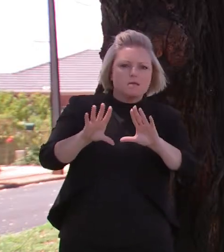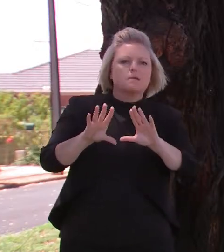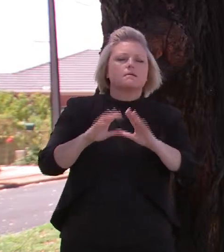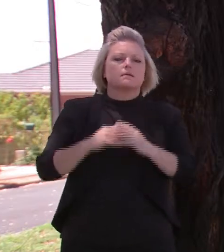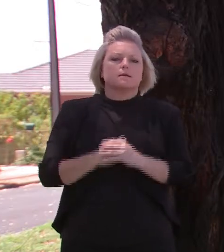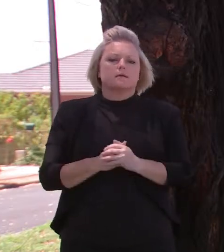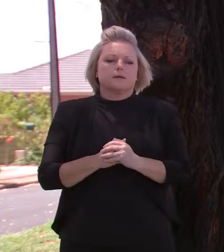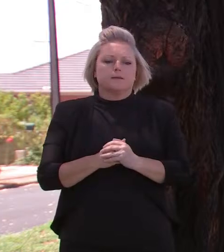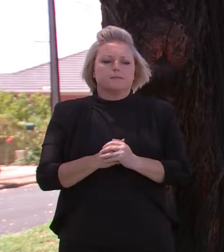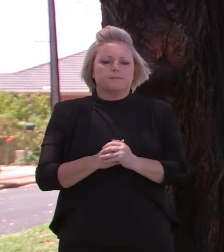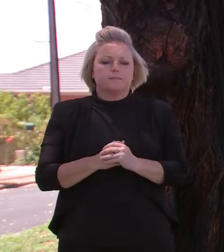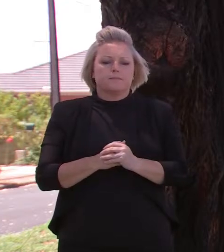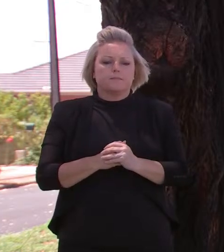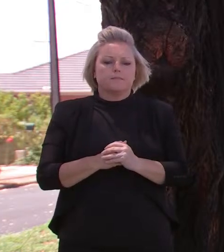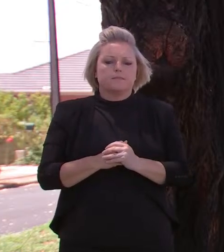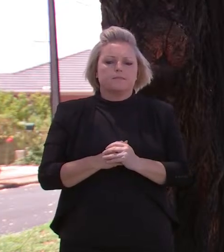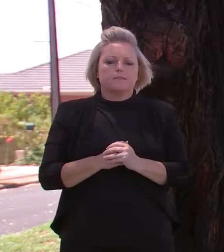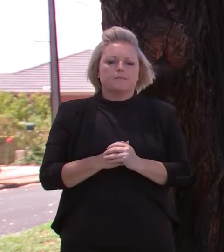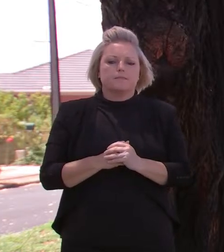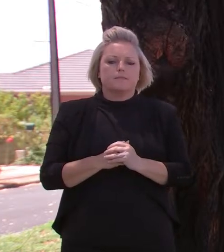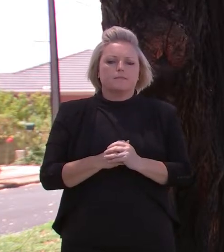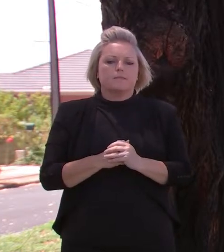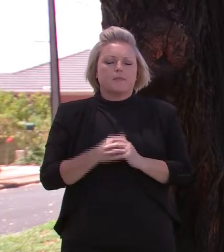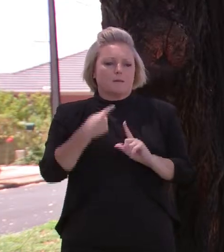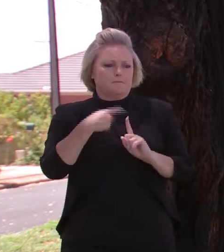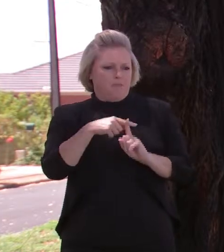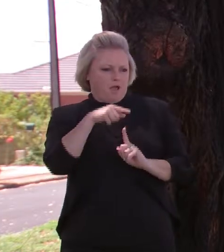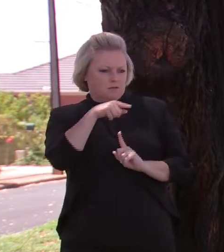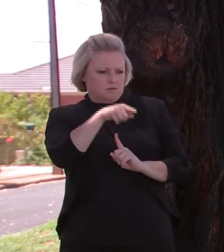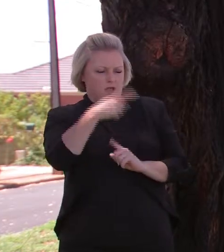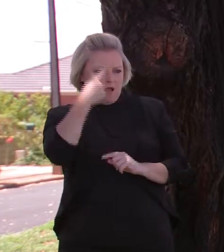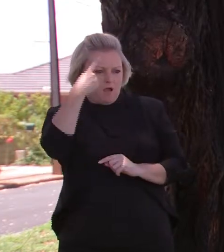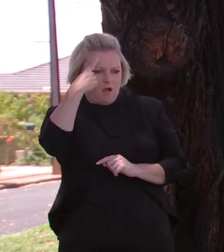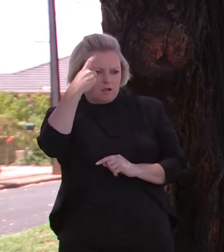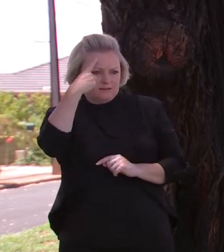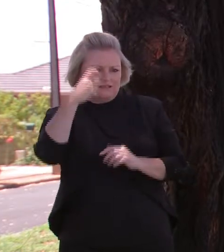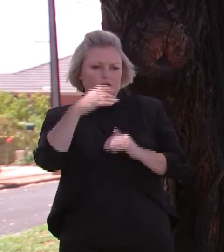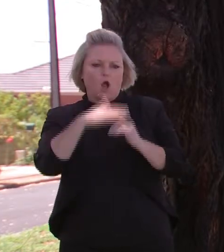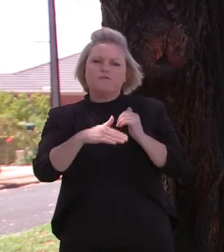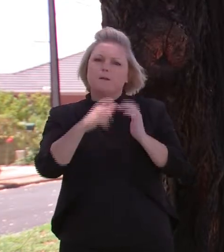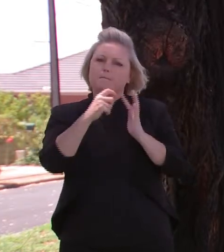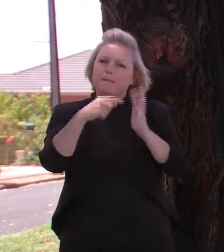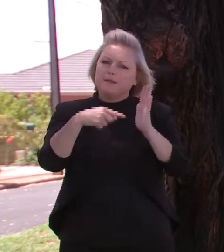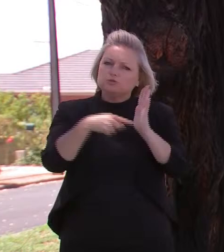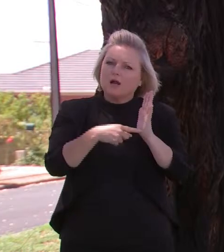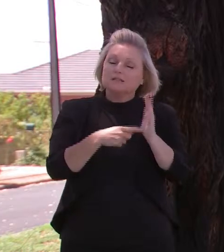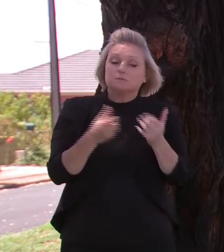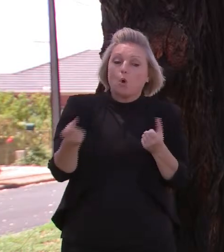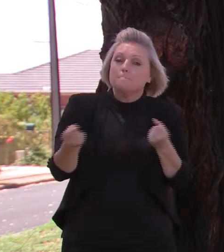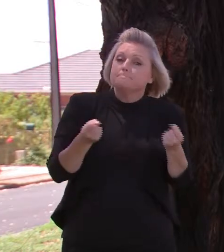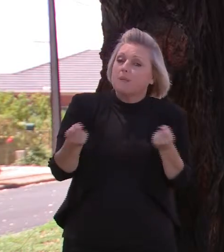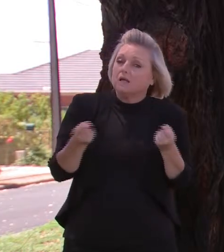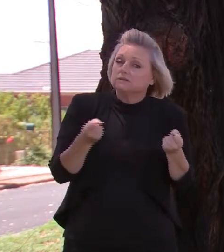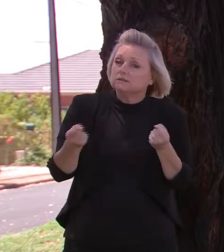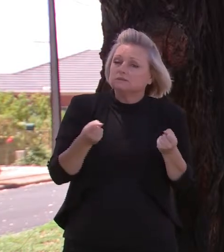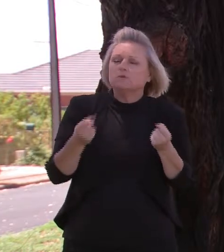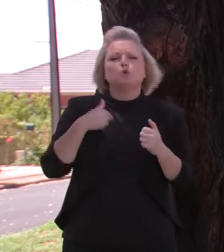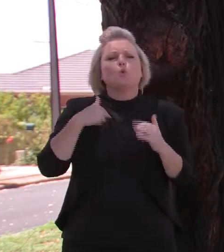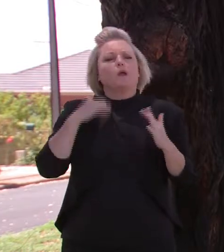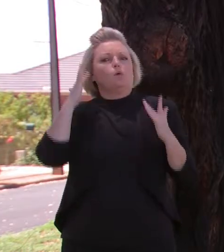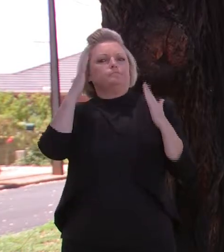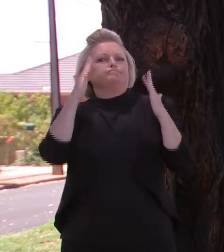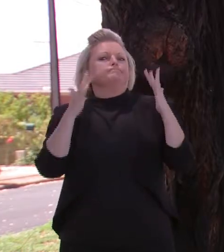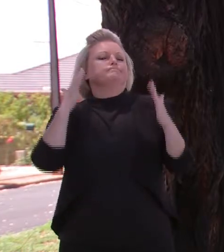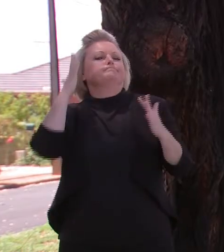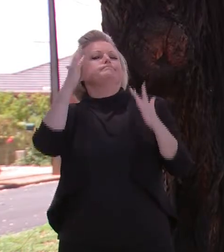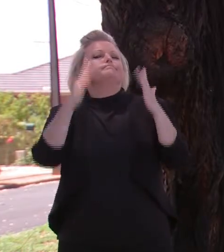There are also some great suggestions on increasing the use of public transport and buses, and some suggestions that have been made to government. We'll look at those over the next